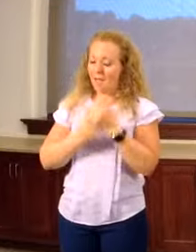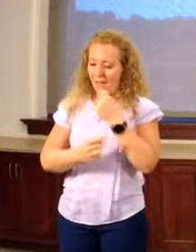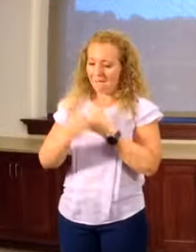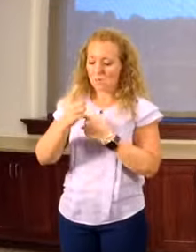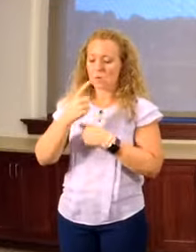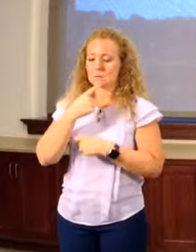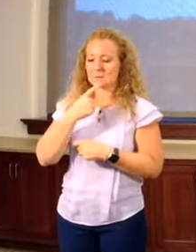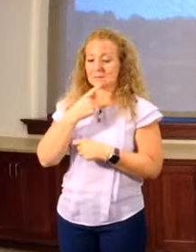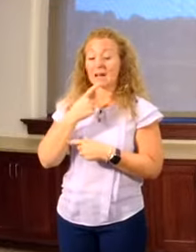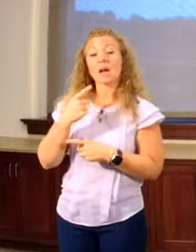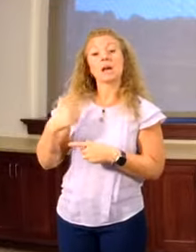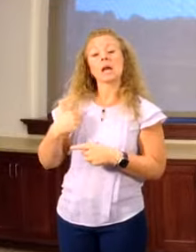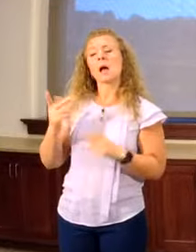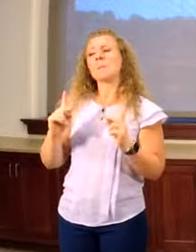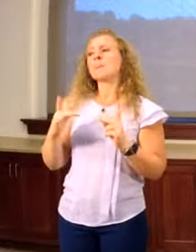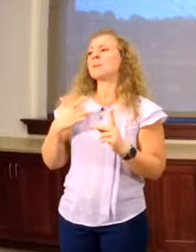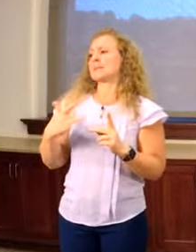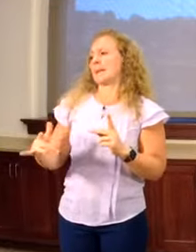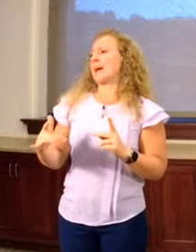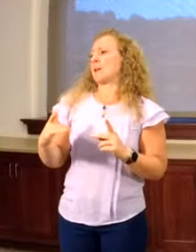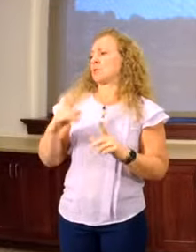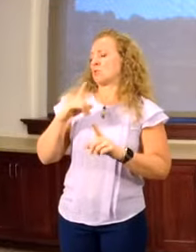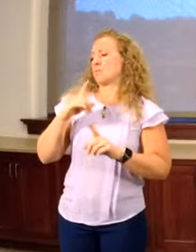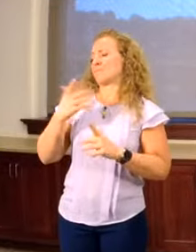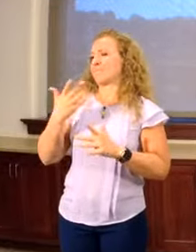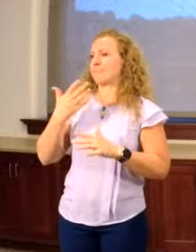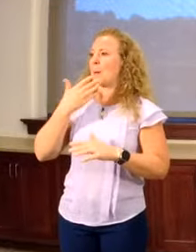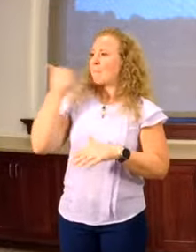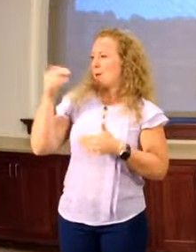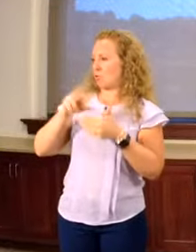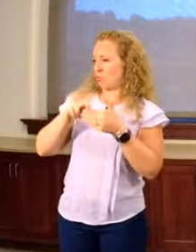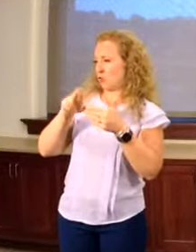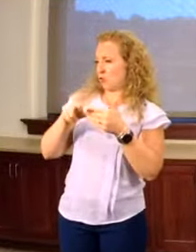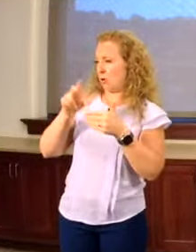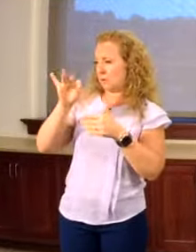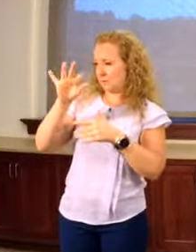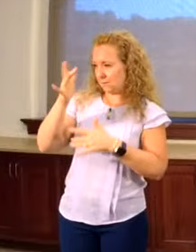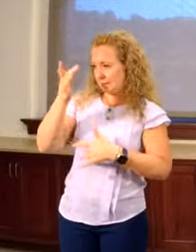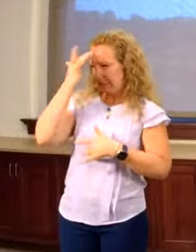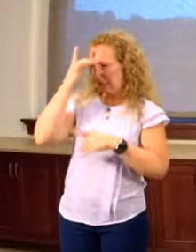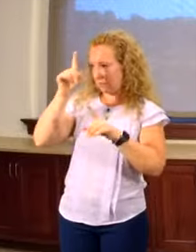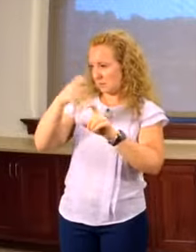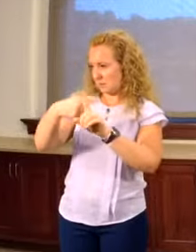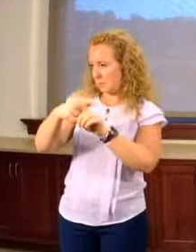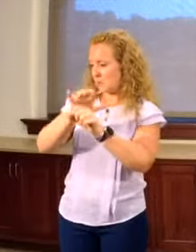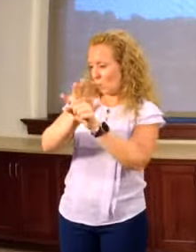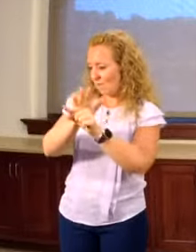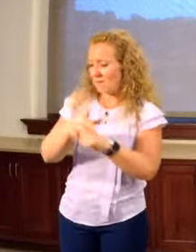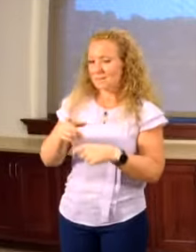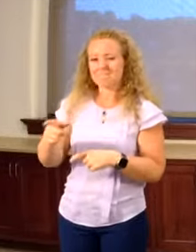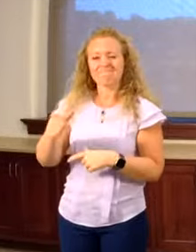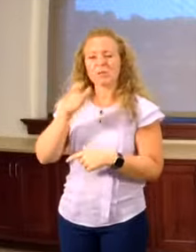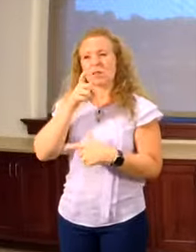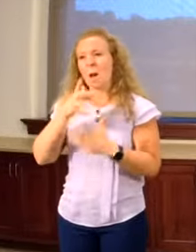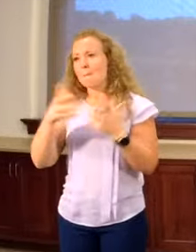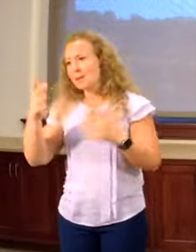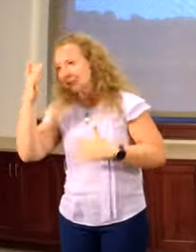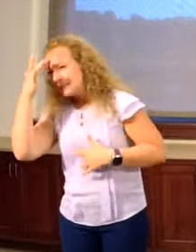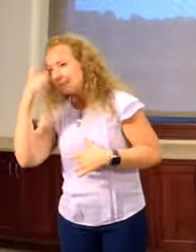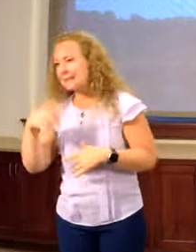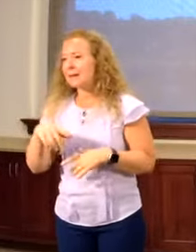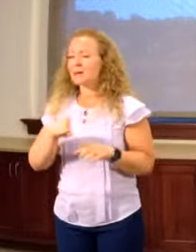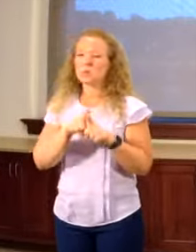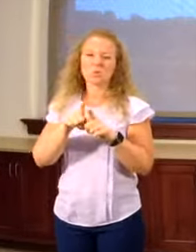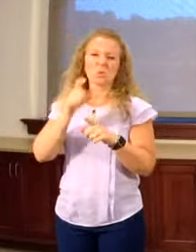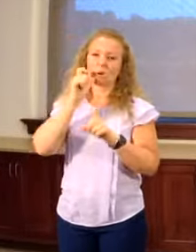that younger people fare better in this vaccine and that they don't actually get particularly sick, they don't get hospitalized at the same rates,